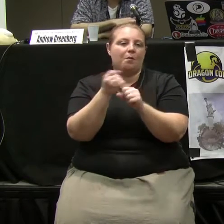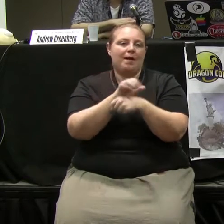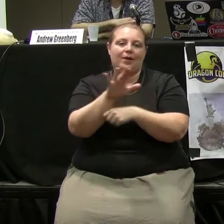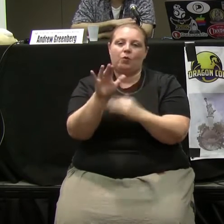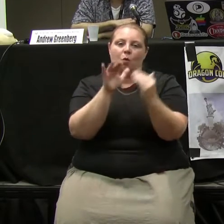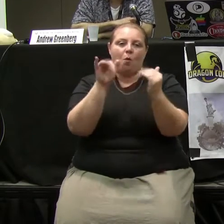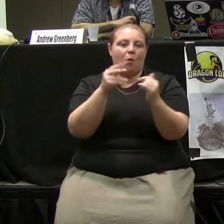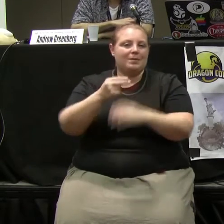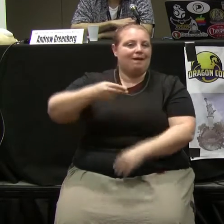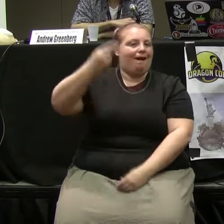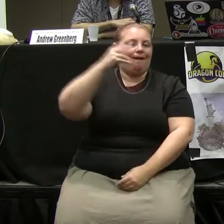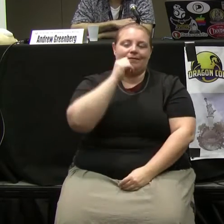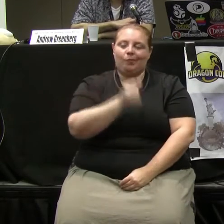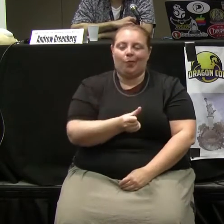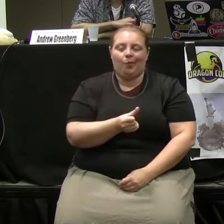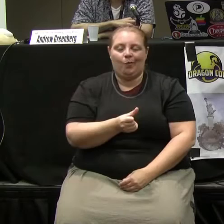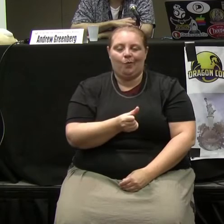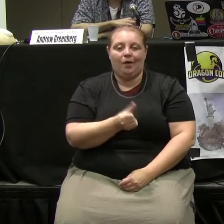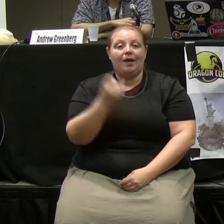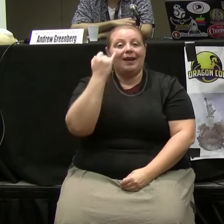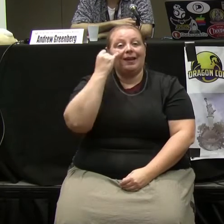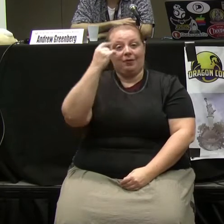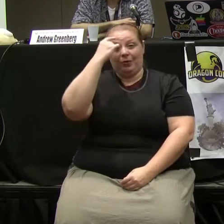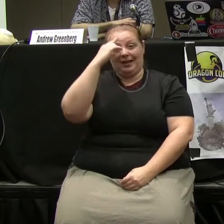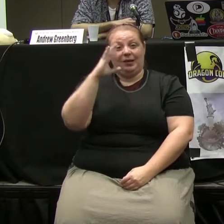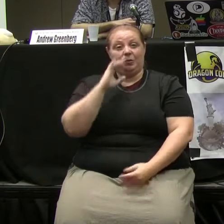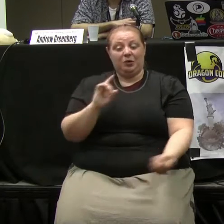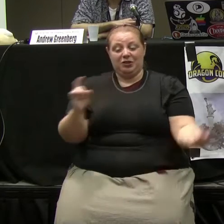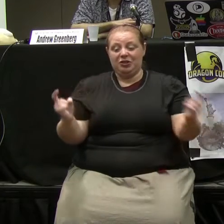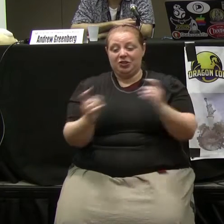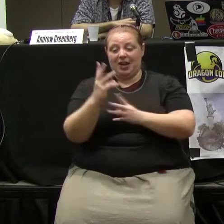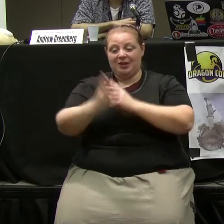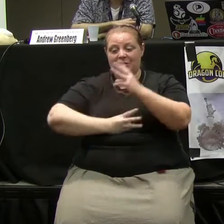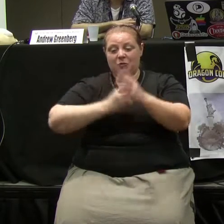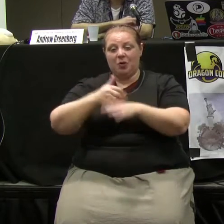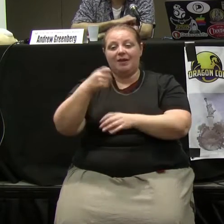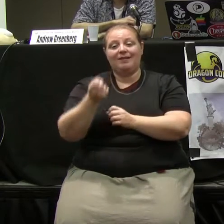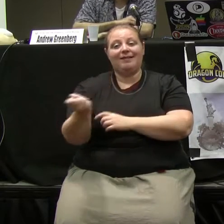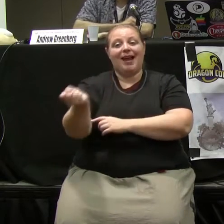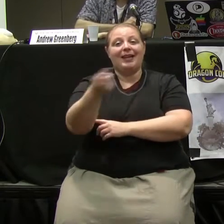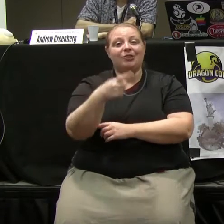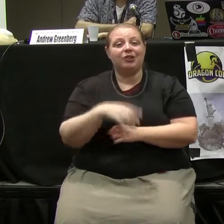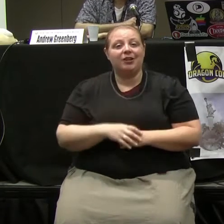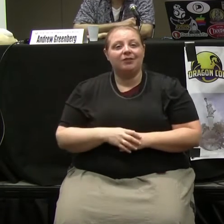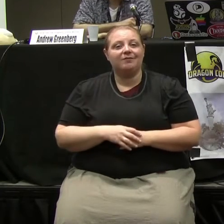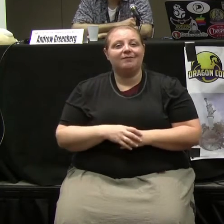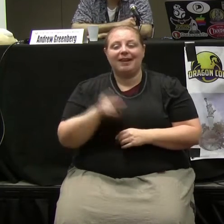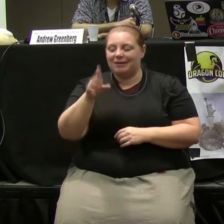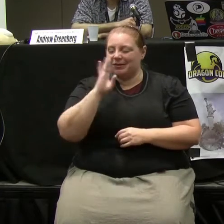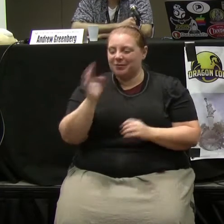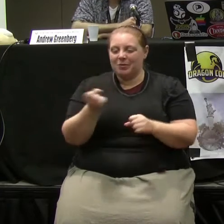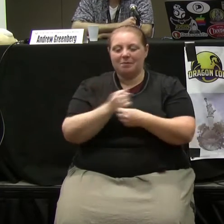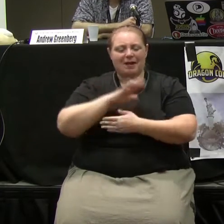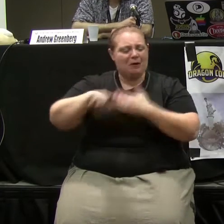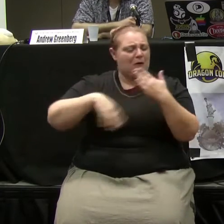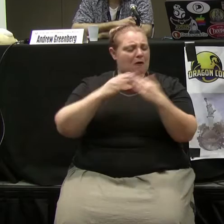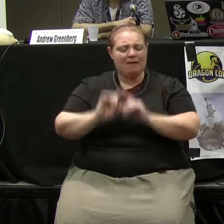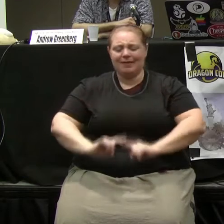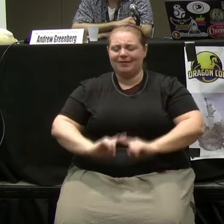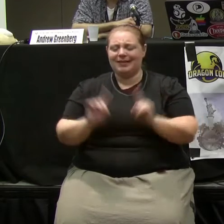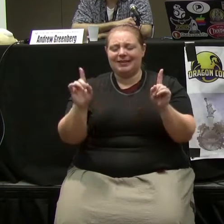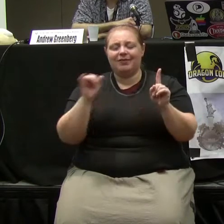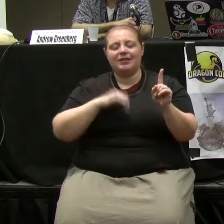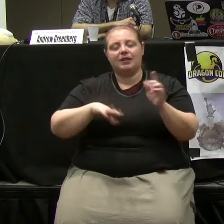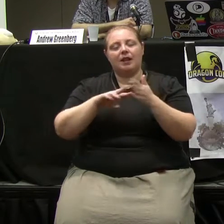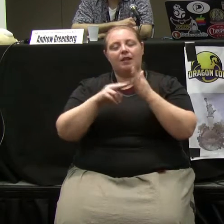too high. If you go in thinking it's going to change the world within the next year and it's going to be your efforts that'll make the difference, you will